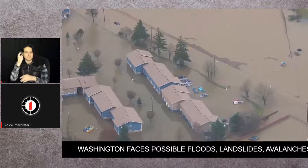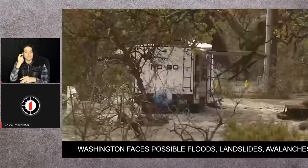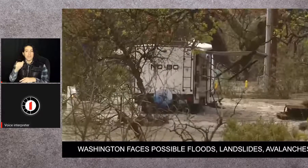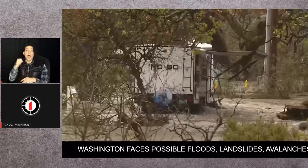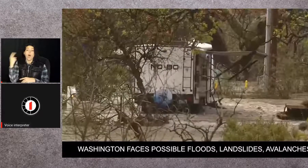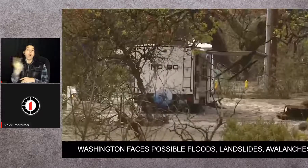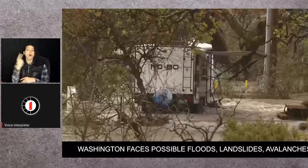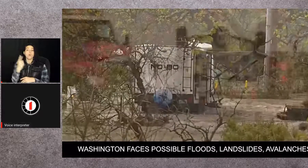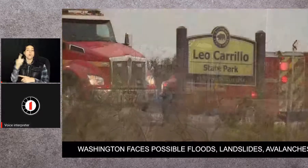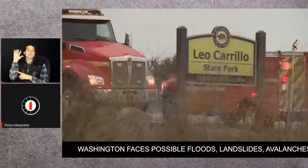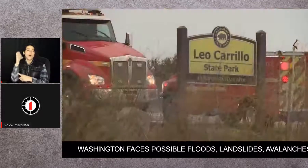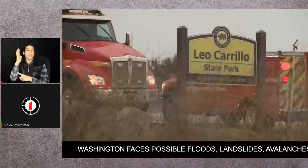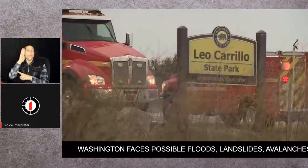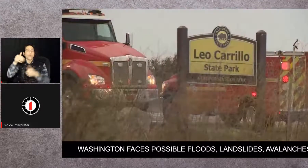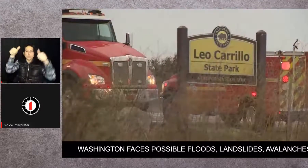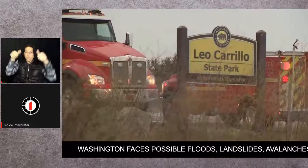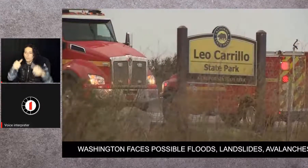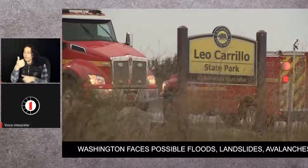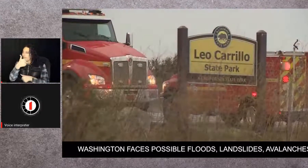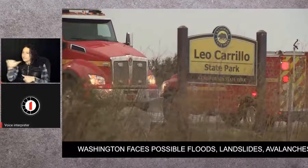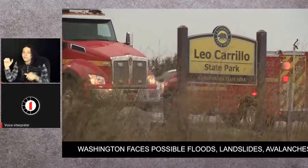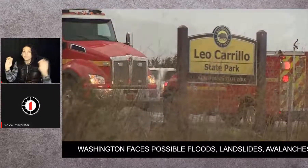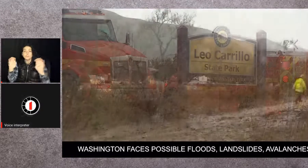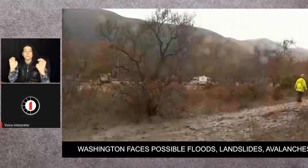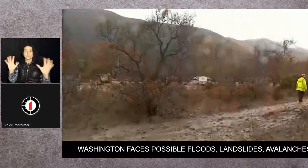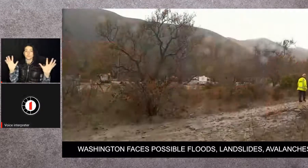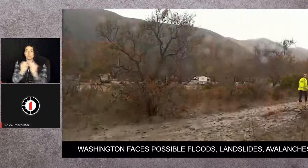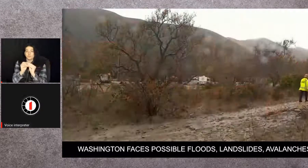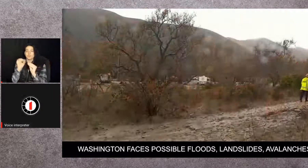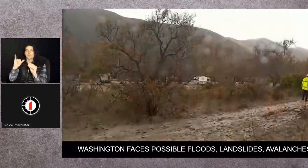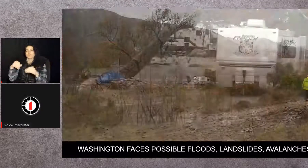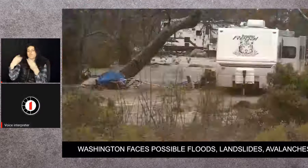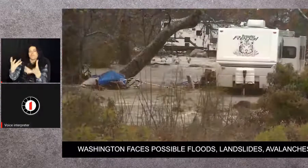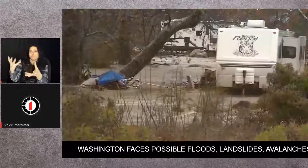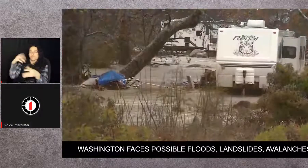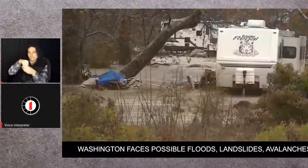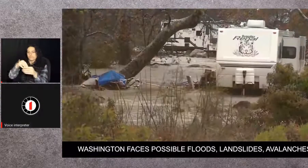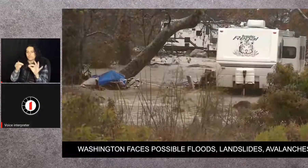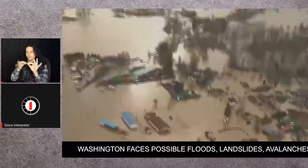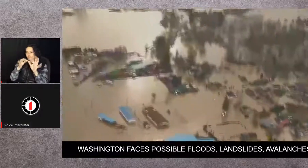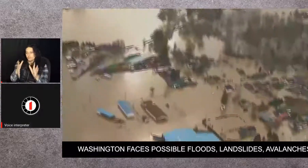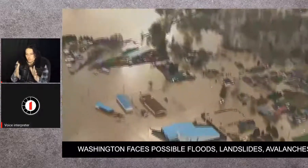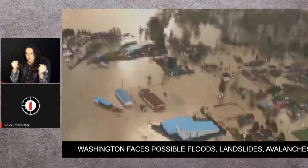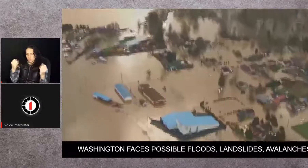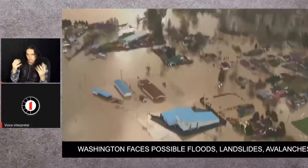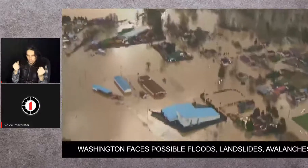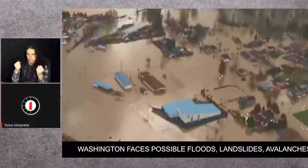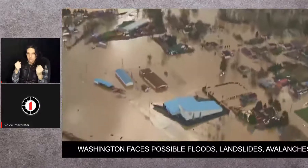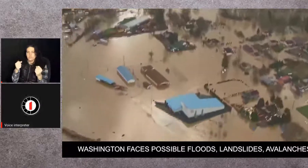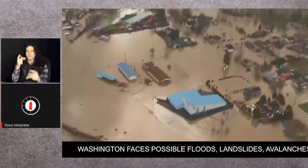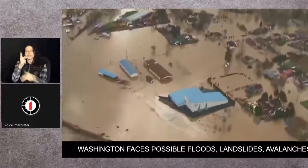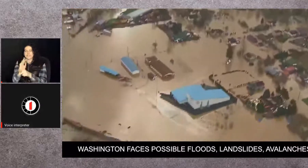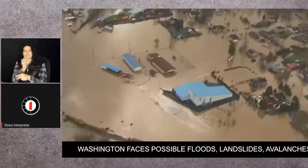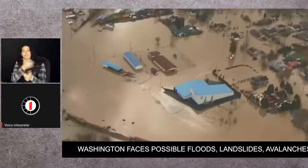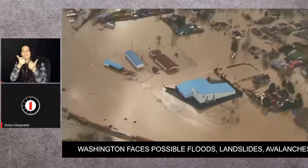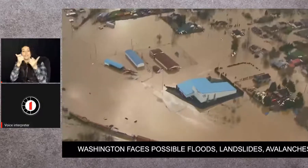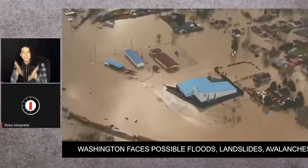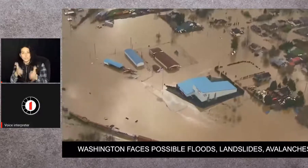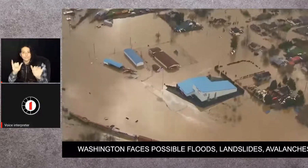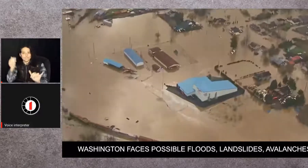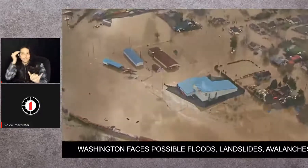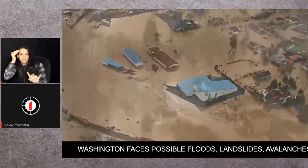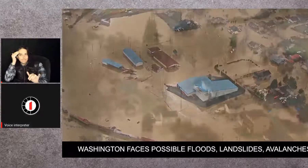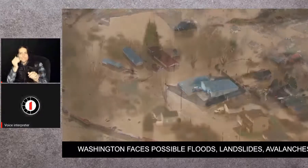then the area gets a break on Sunday. As always, Sign1News will post any emergency press conferences with sign